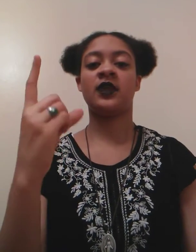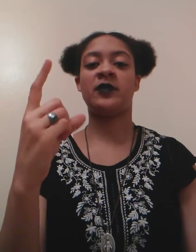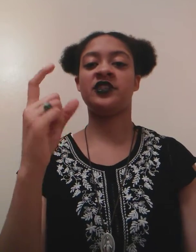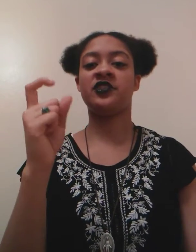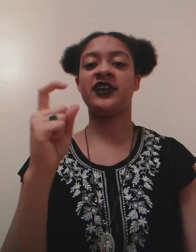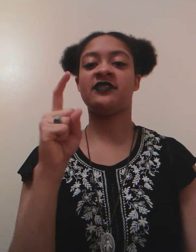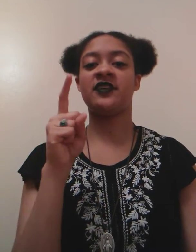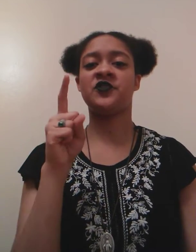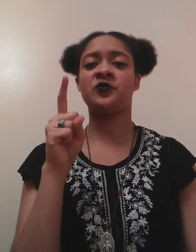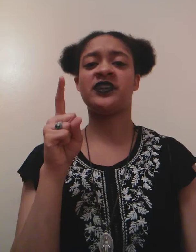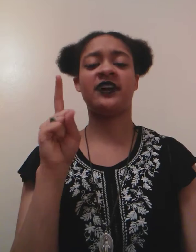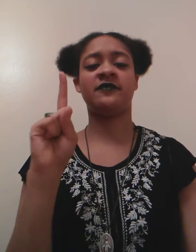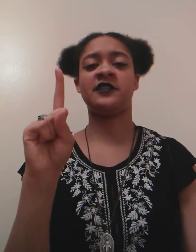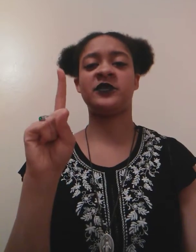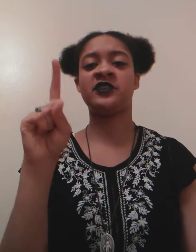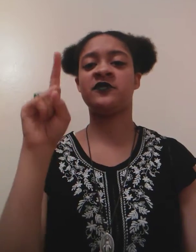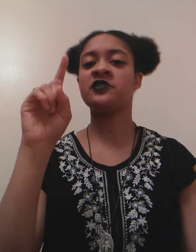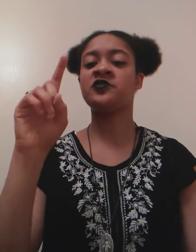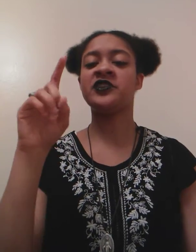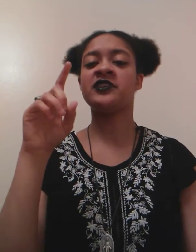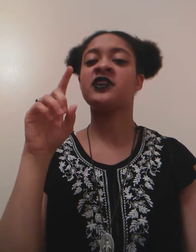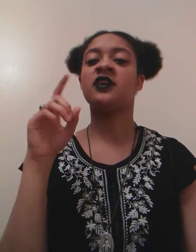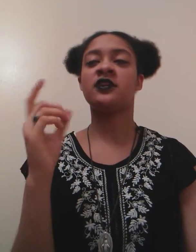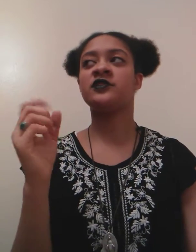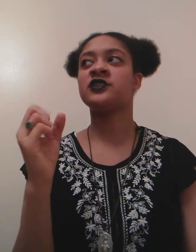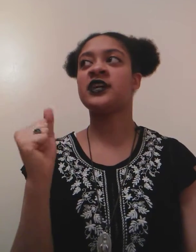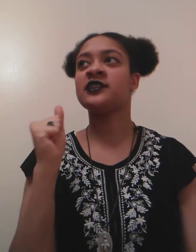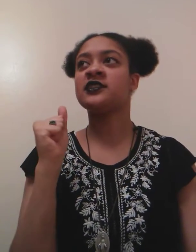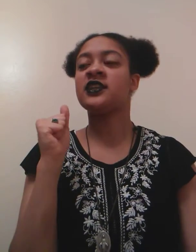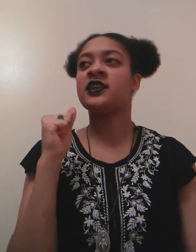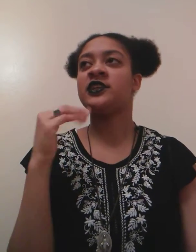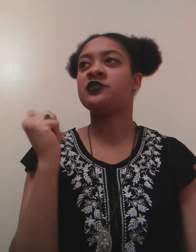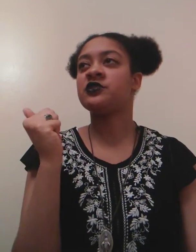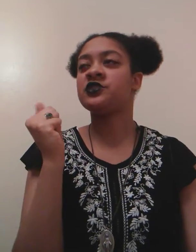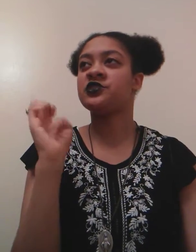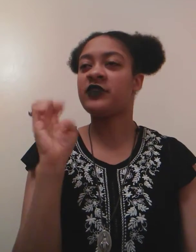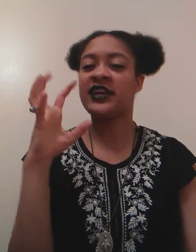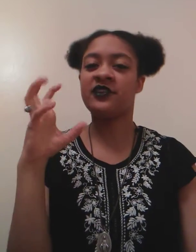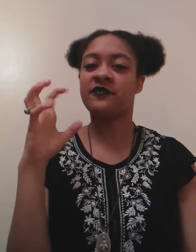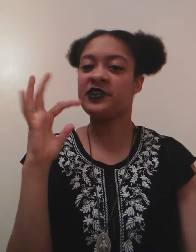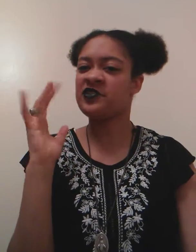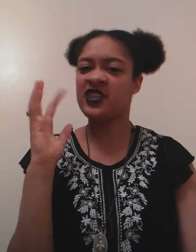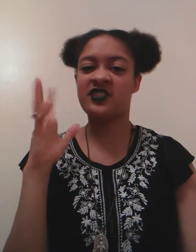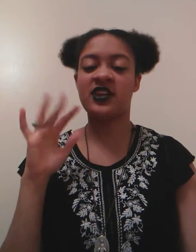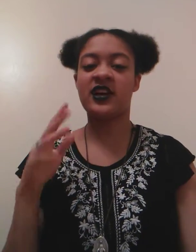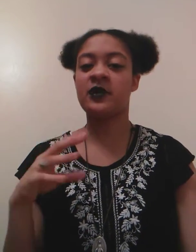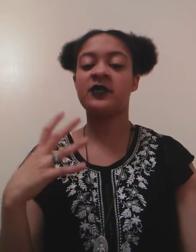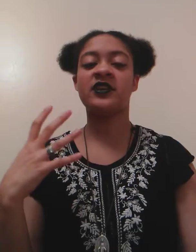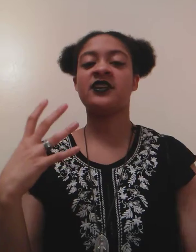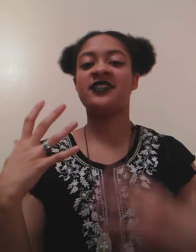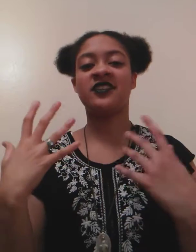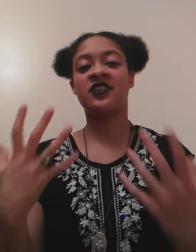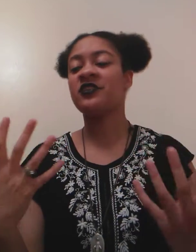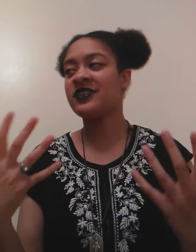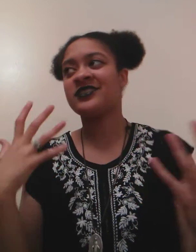And make sure your hand's not in a super tight fist, because if you're doing all of your signs and you're straining your fingers each time, it's going to hurt, it's